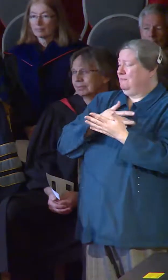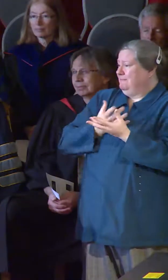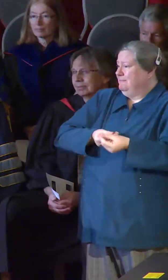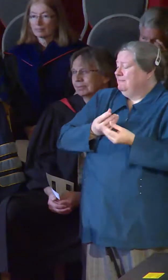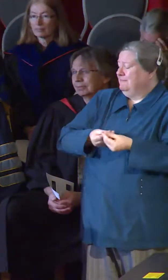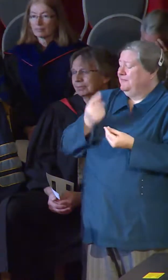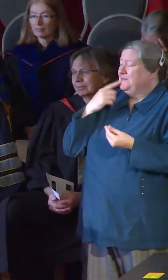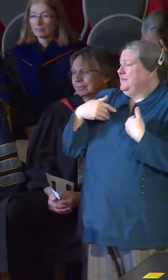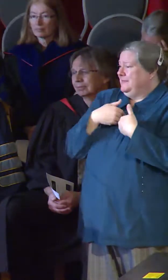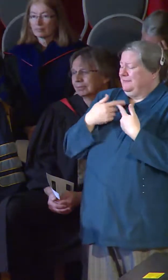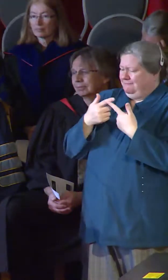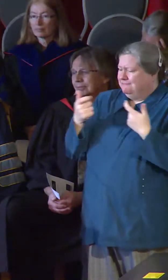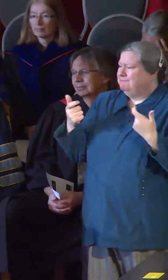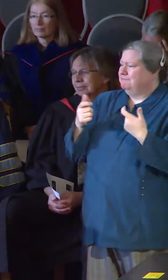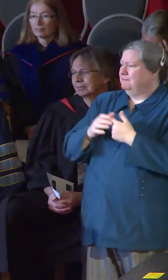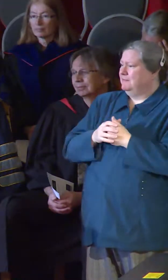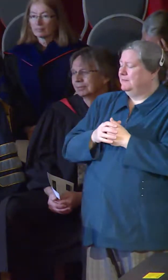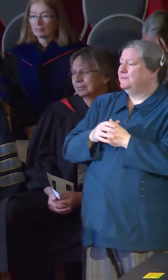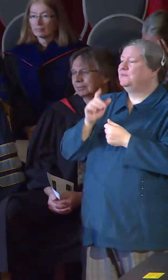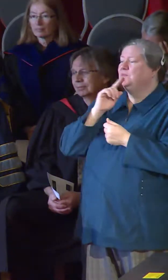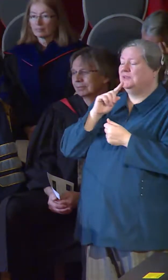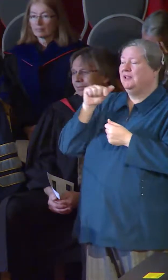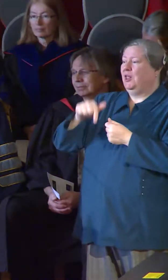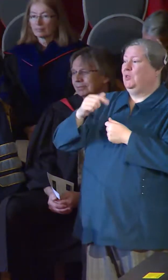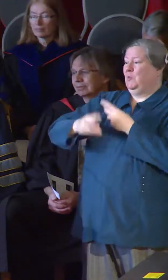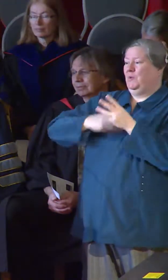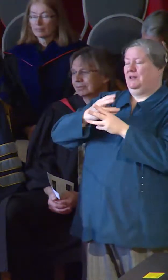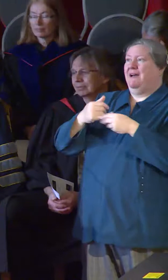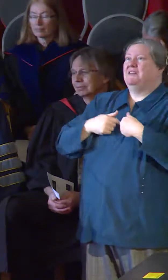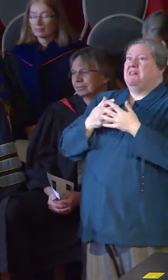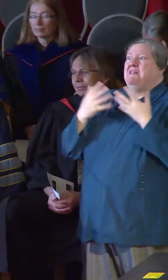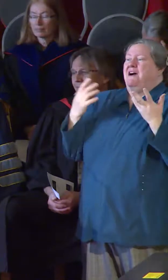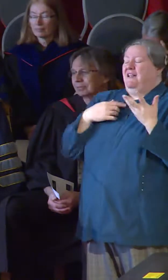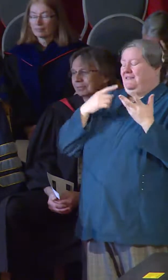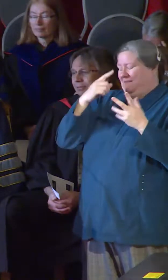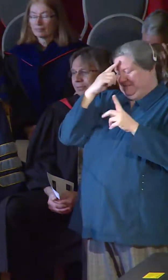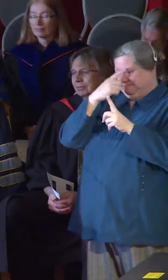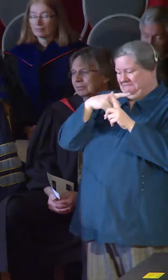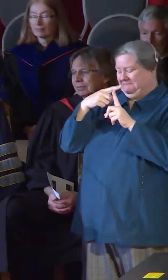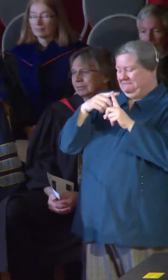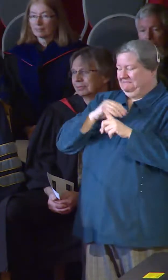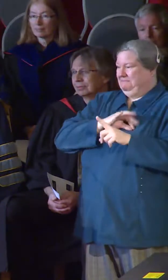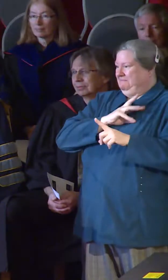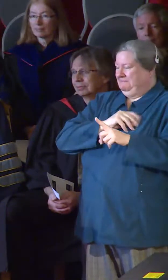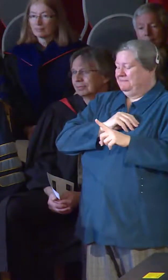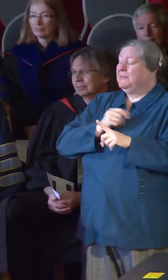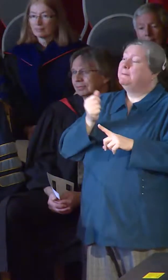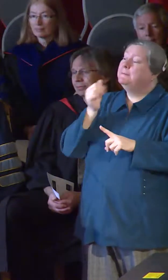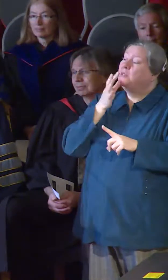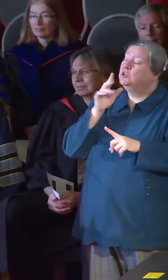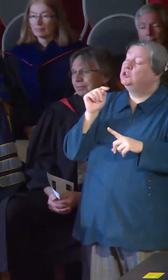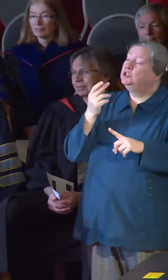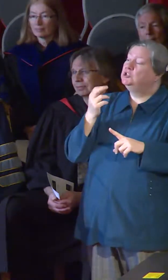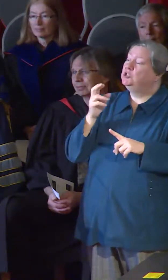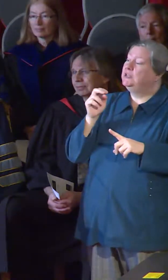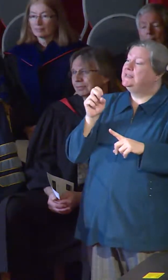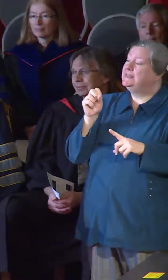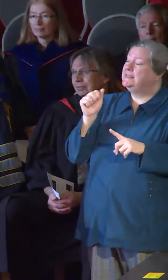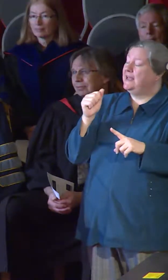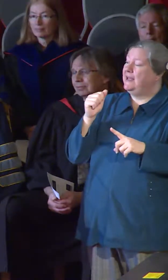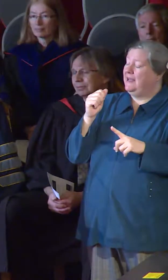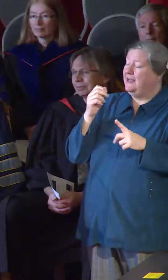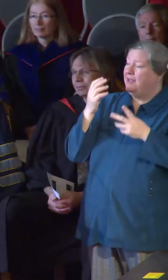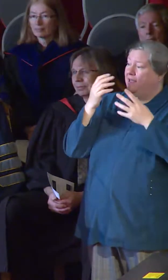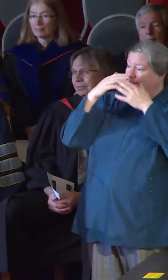much inspiration in the world. I love these words from Mother Teresa. Life is an